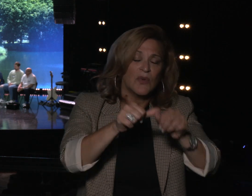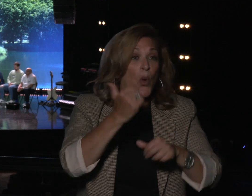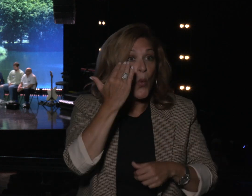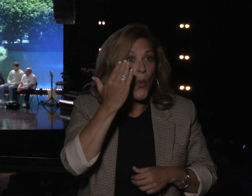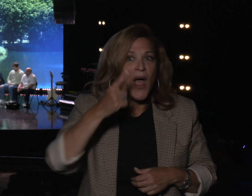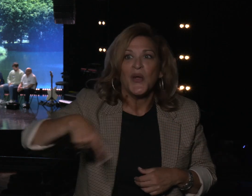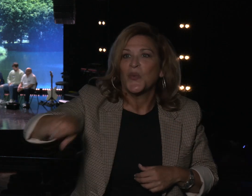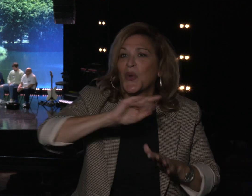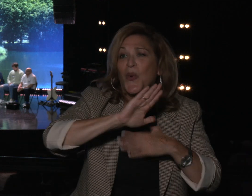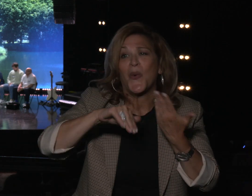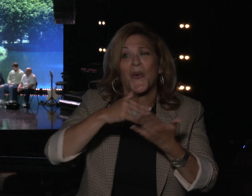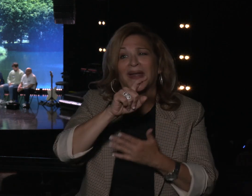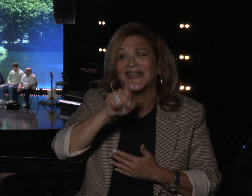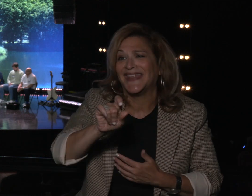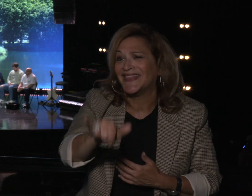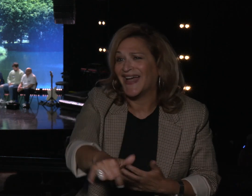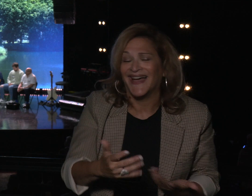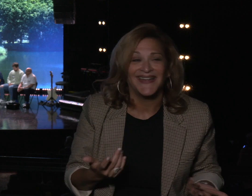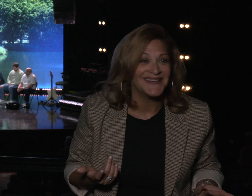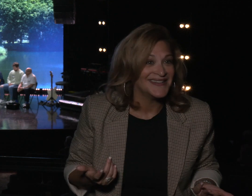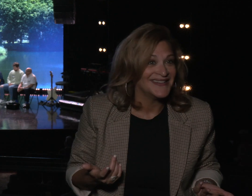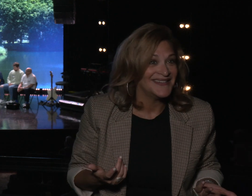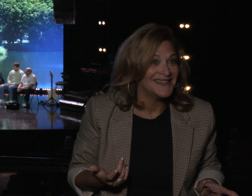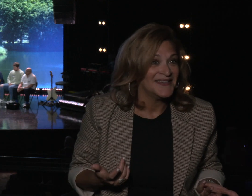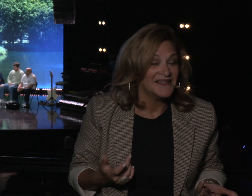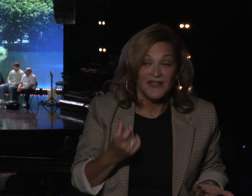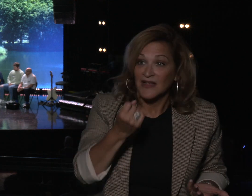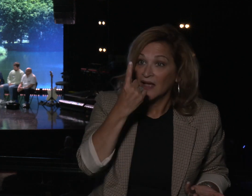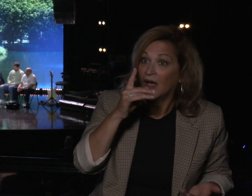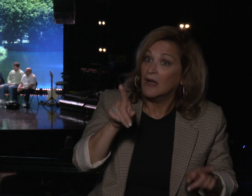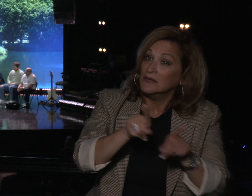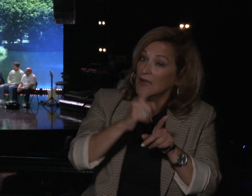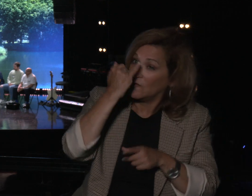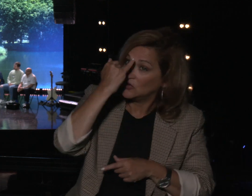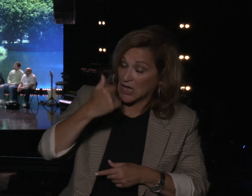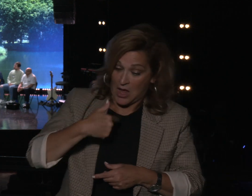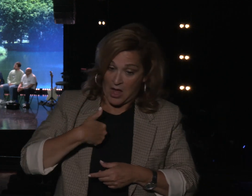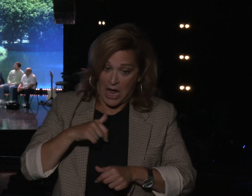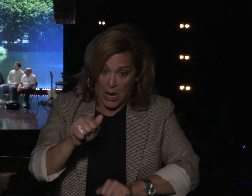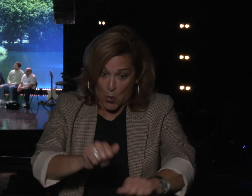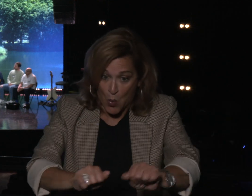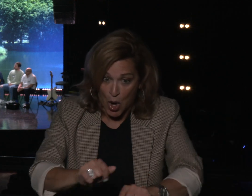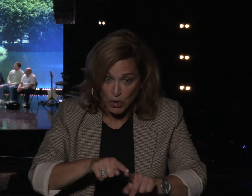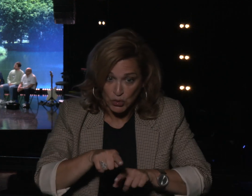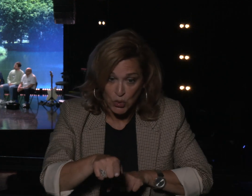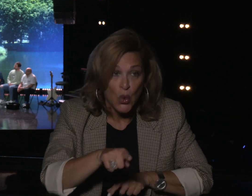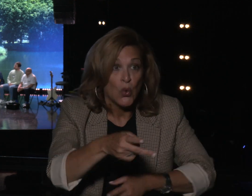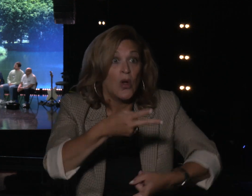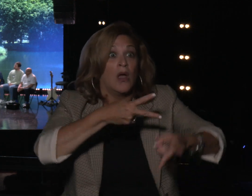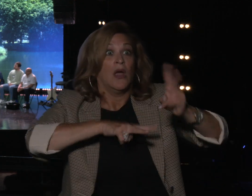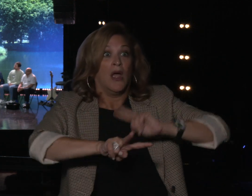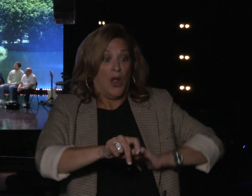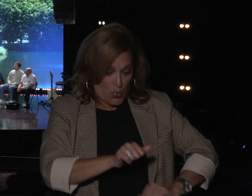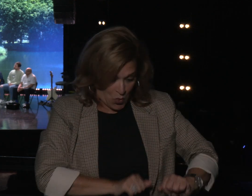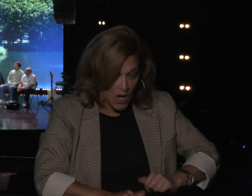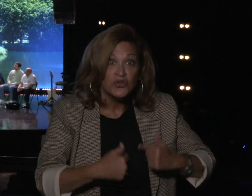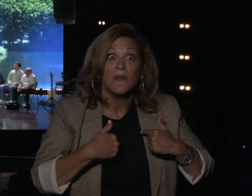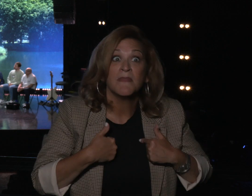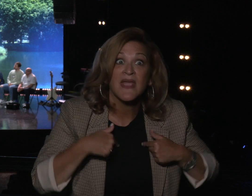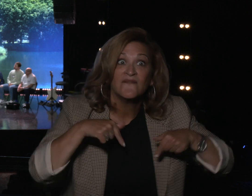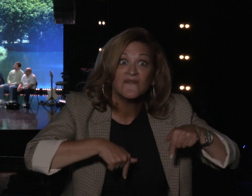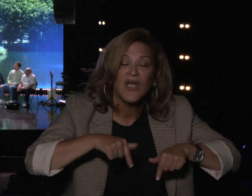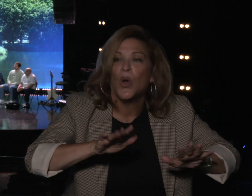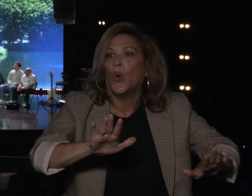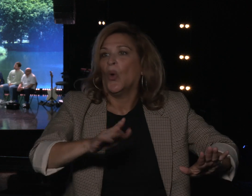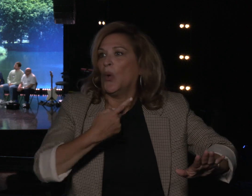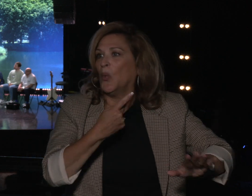it. And it's like a life contract. Man, if I clean your feet or you clean mine, we are brothers for life. We are family